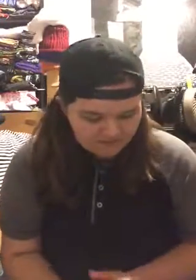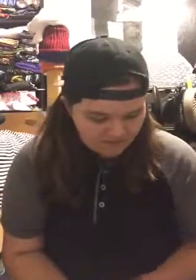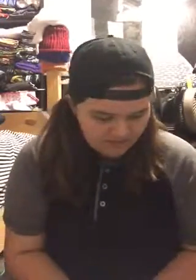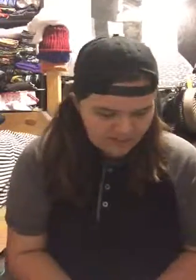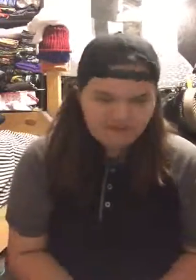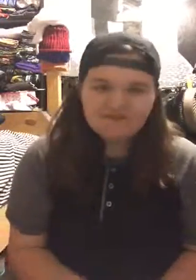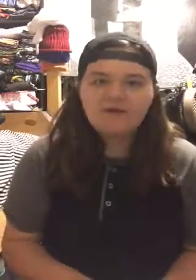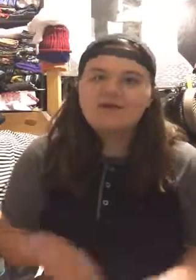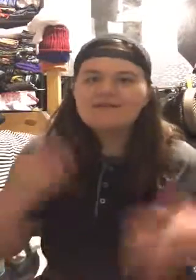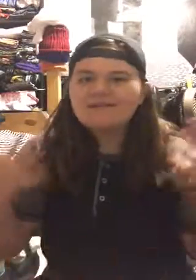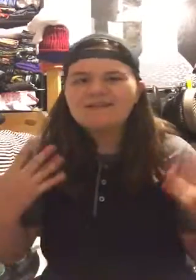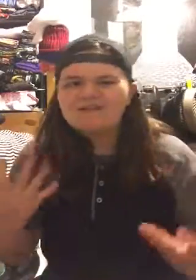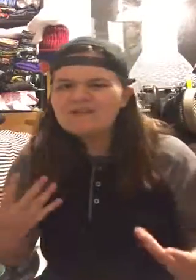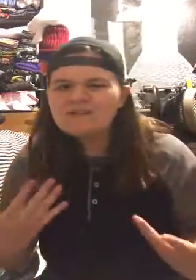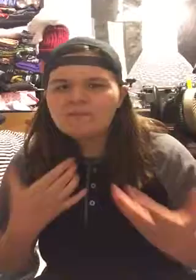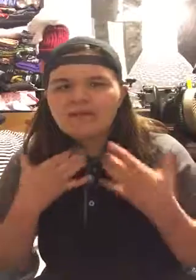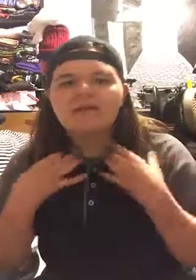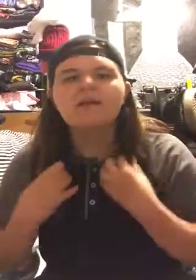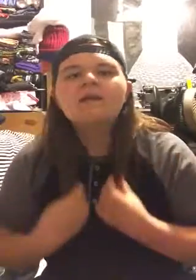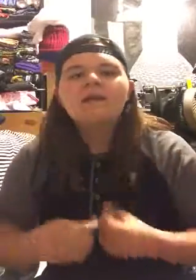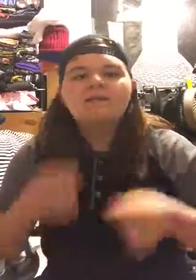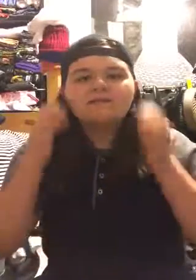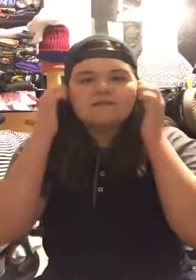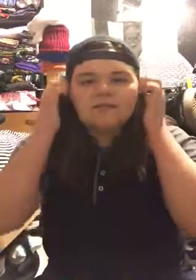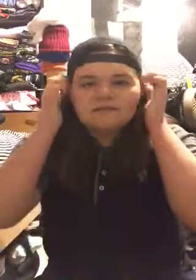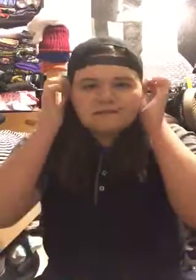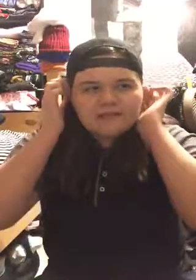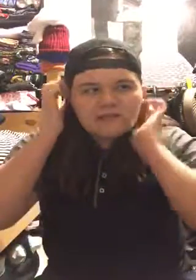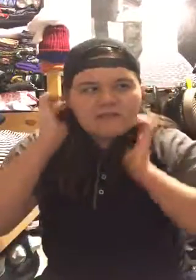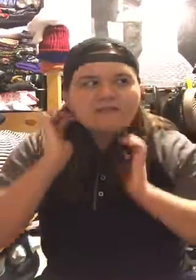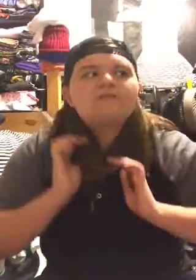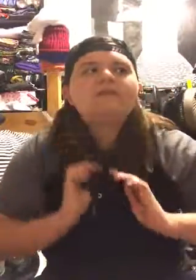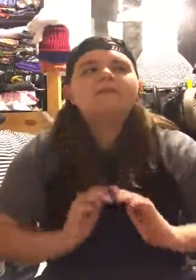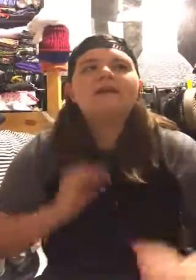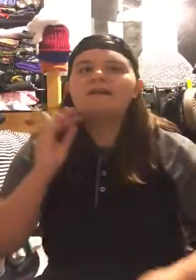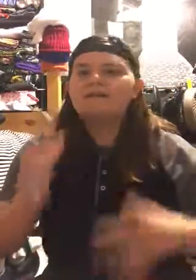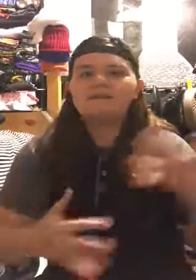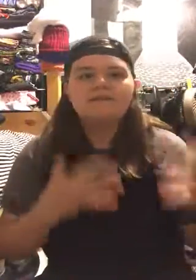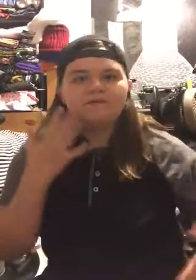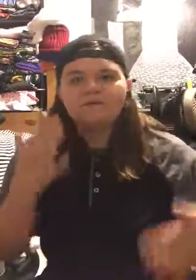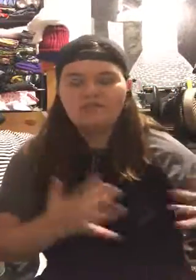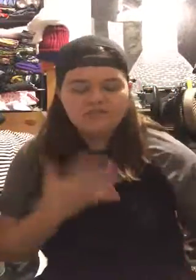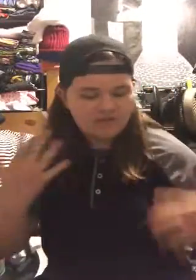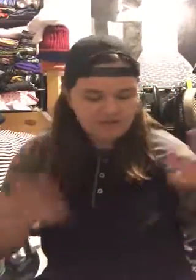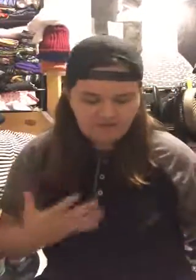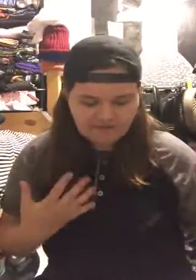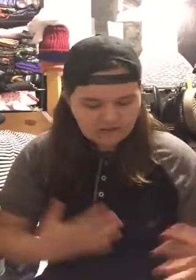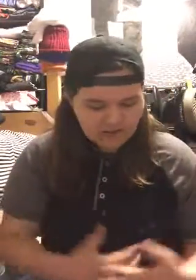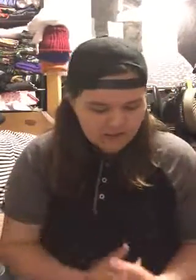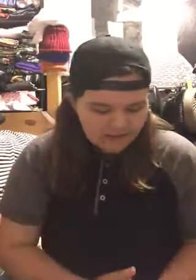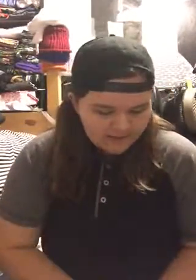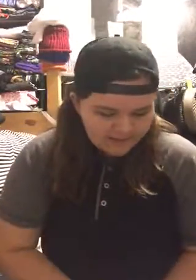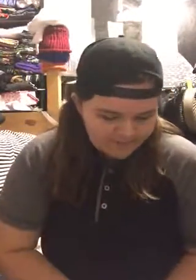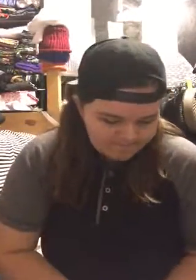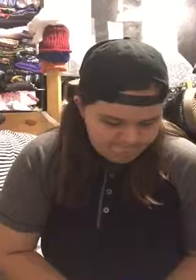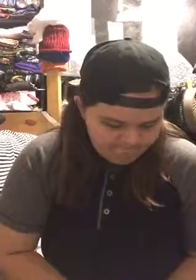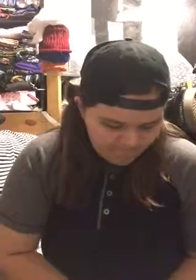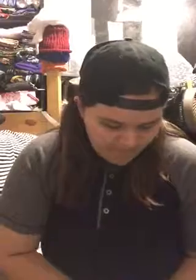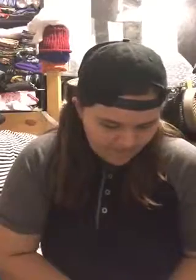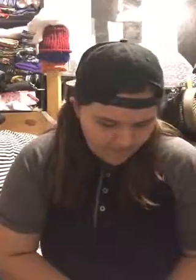you. Again, sorry, this is kind of confusing, but sign language is interesting because it's continually changing and evolving, and old